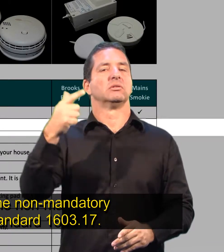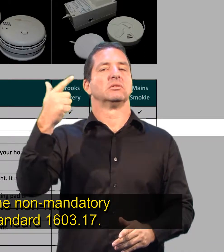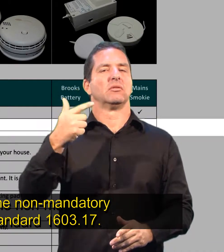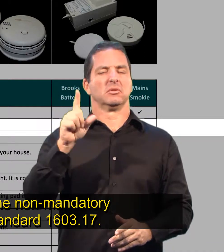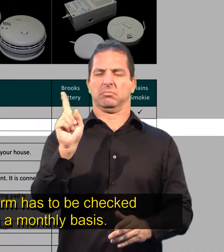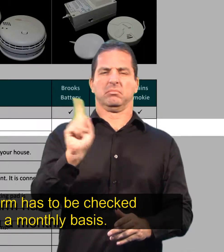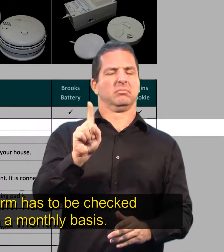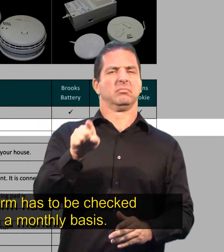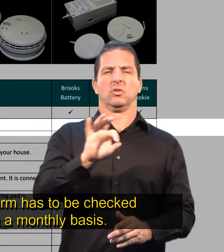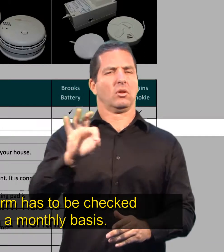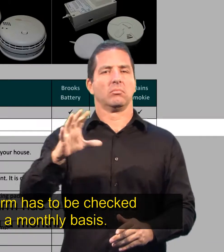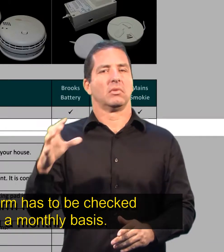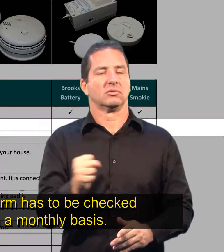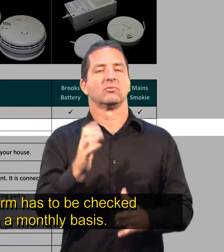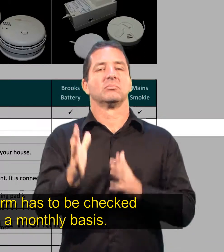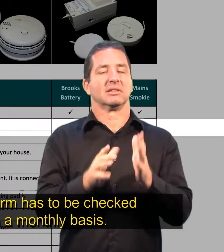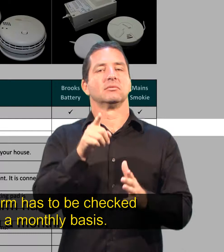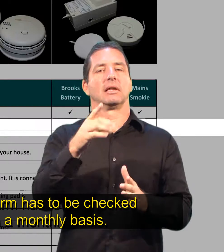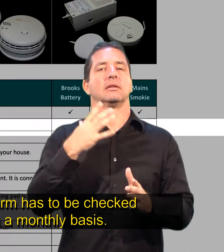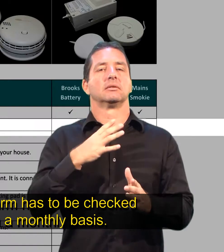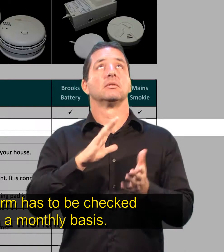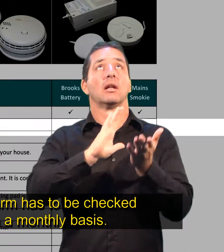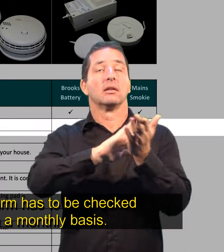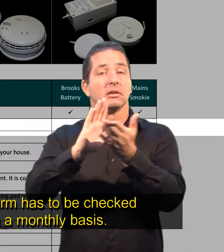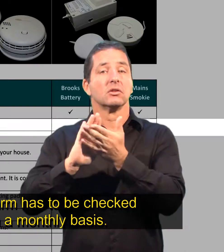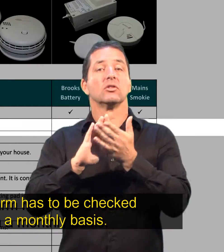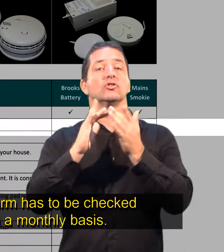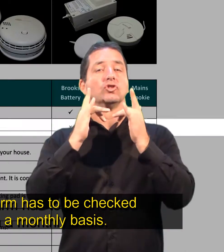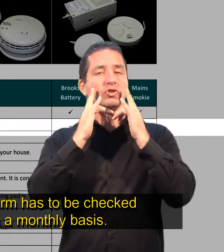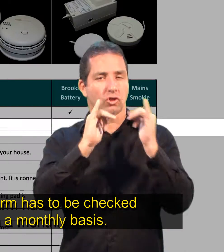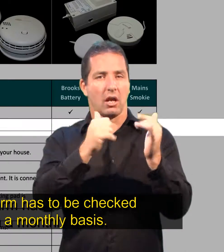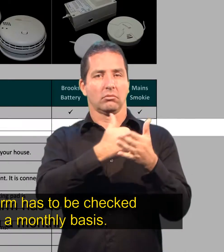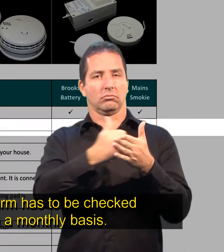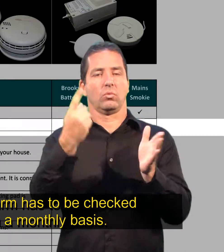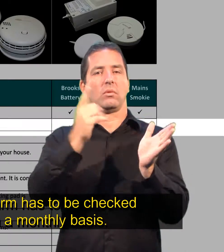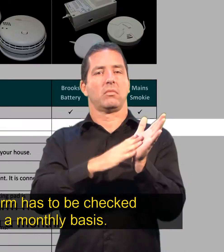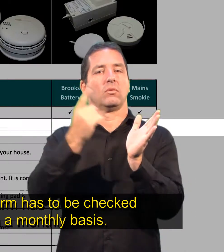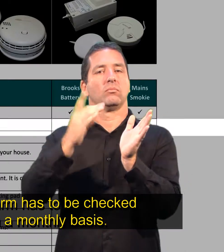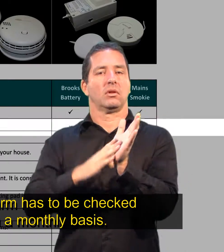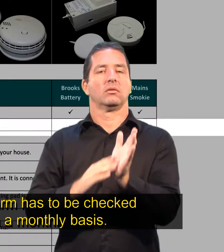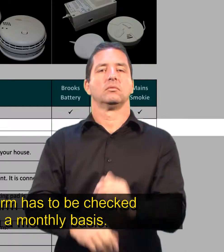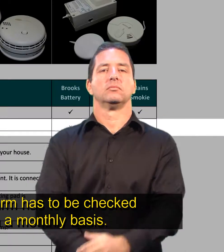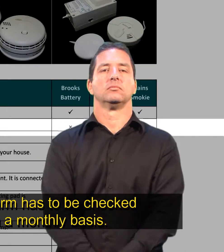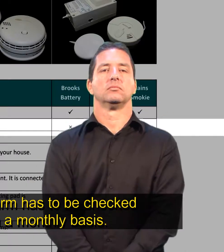1603.17. This means the alarm has to be checked and dusted on a monthly basis.